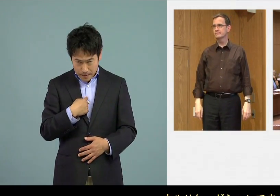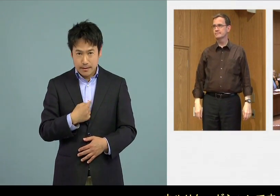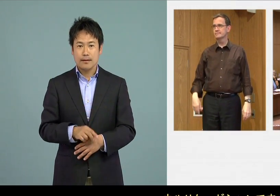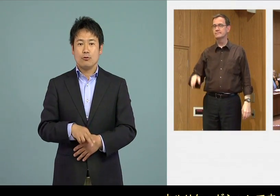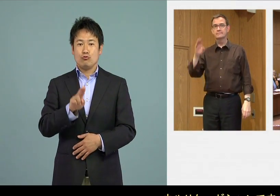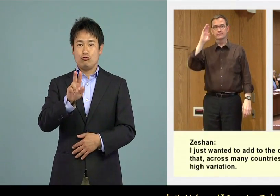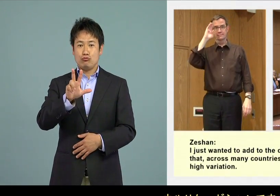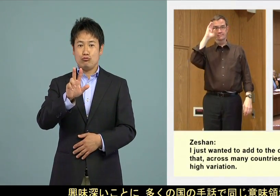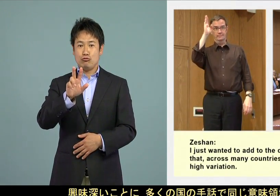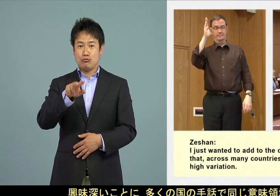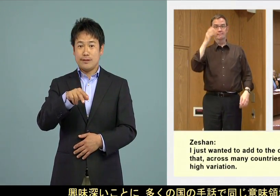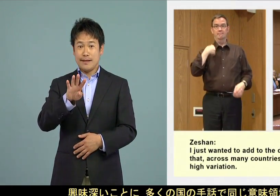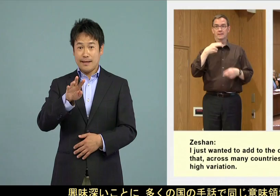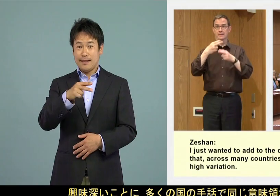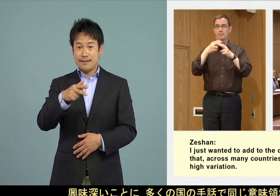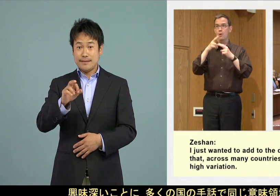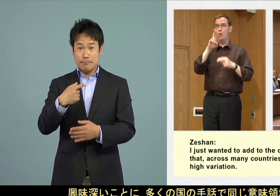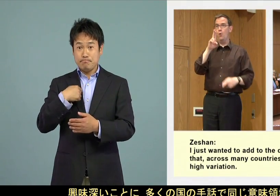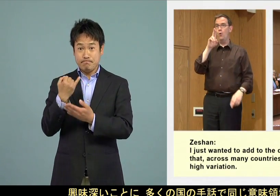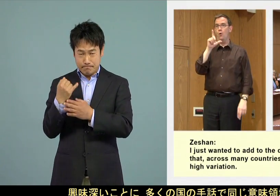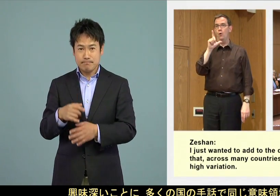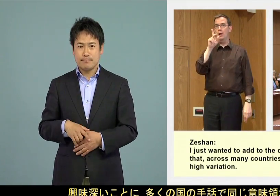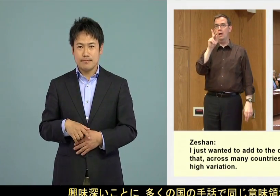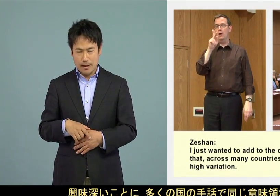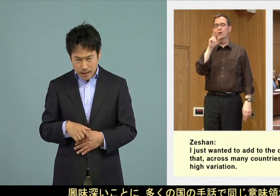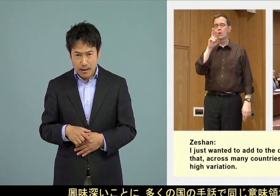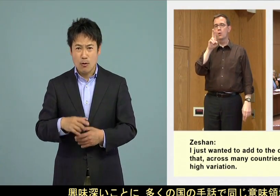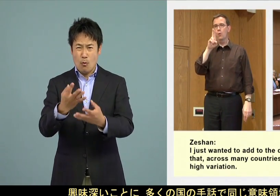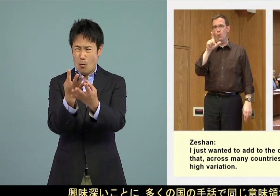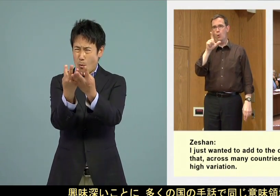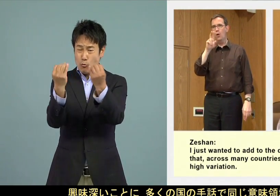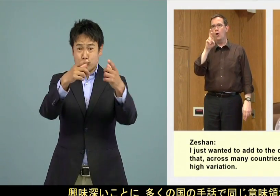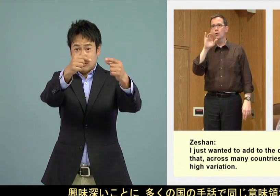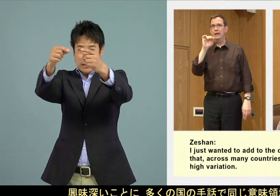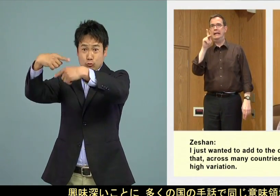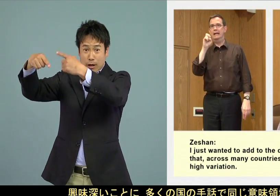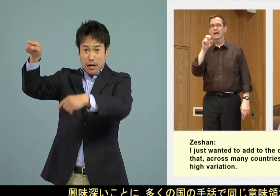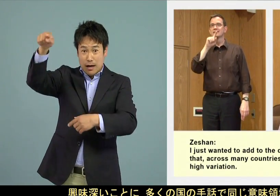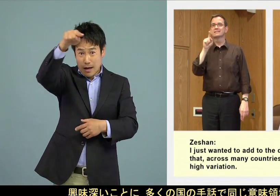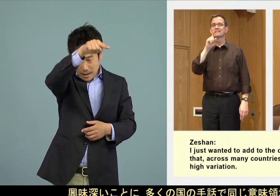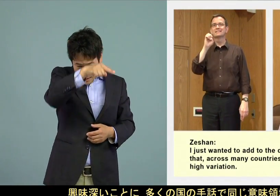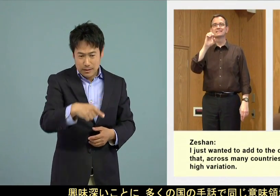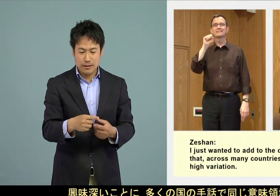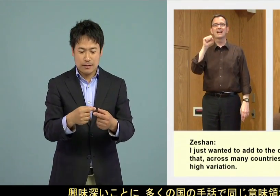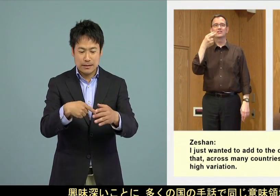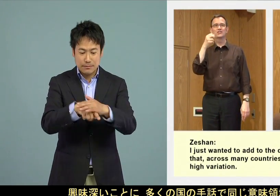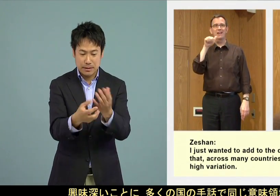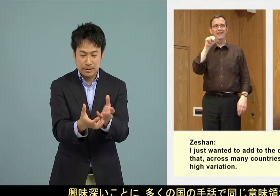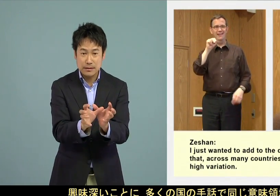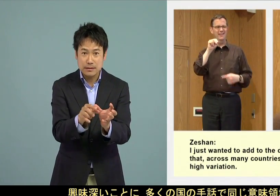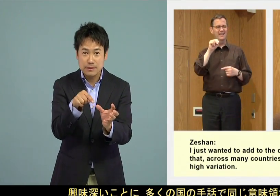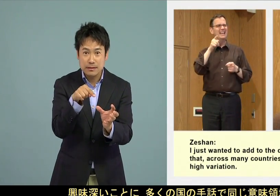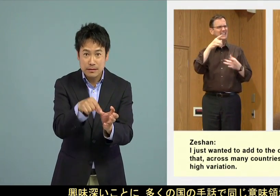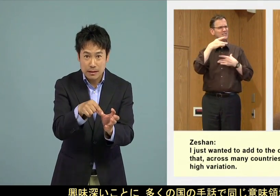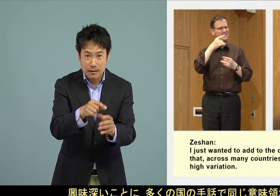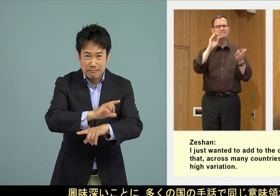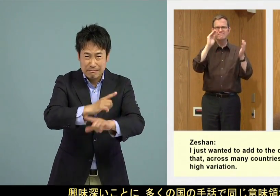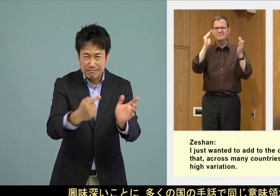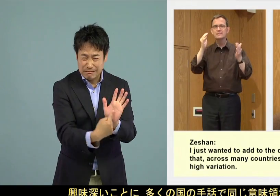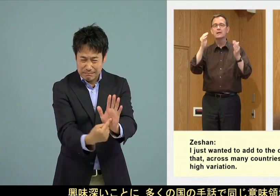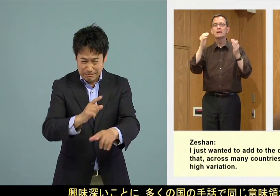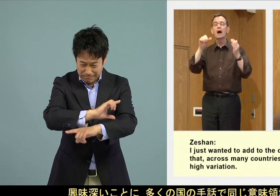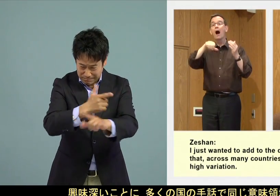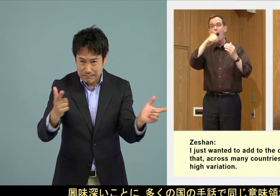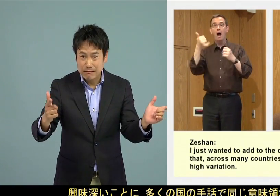I'm Ulrike Sechan, and I wanted to add to the discussion, because the interesting thing is that across many countries the same semantic